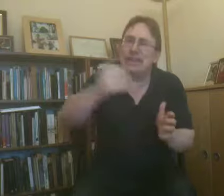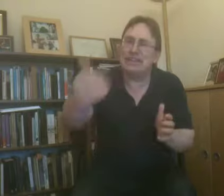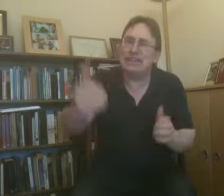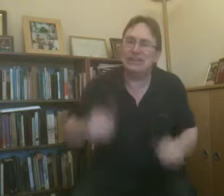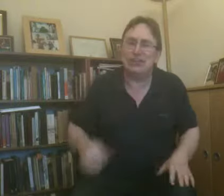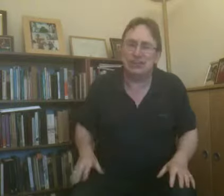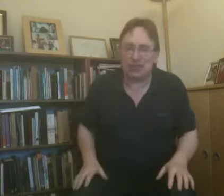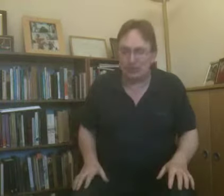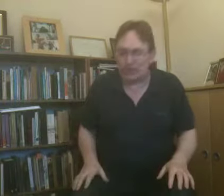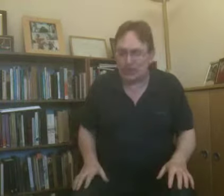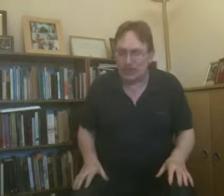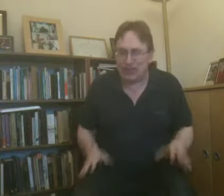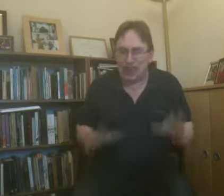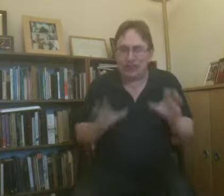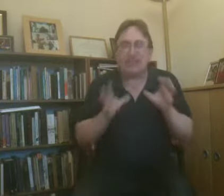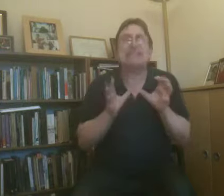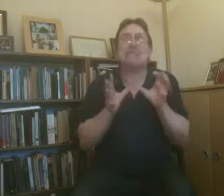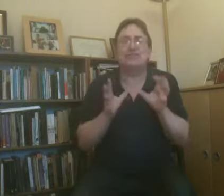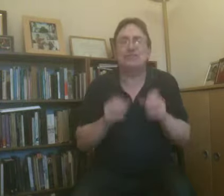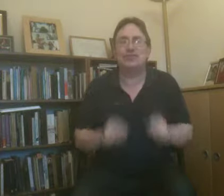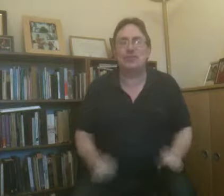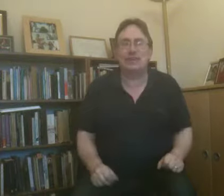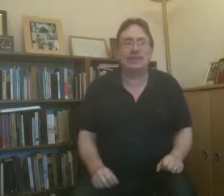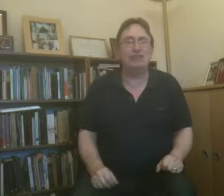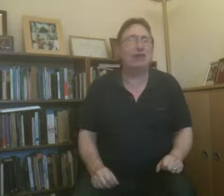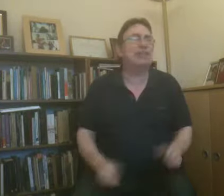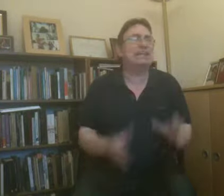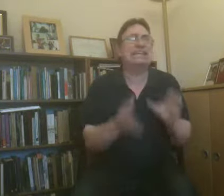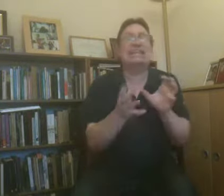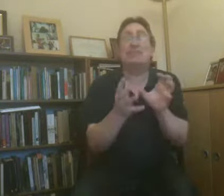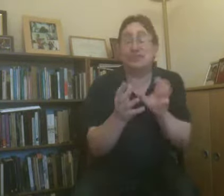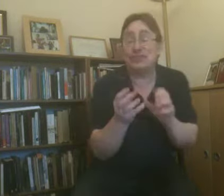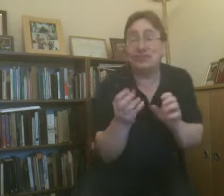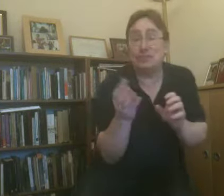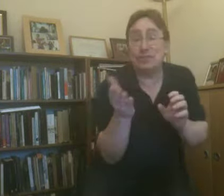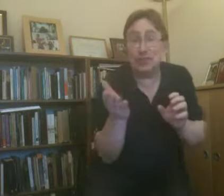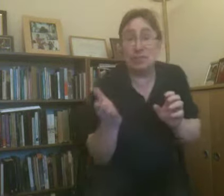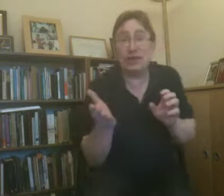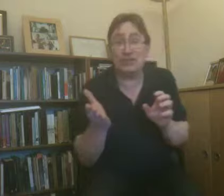again in chapter 6. The gift. If you have the gift, is the past.